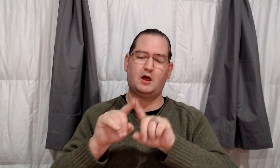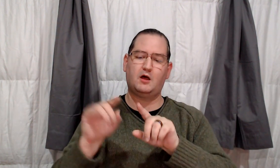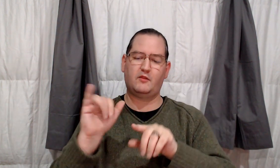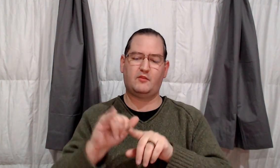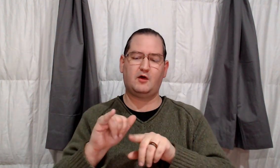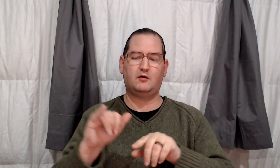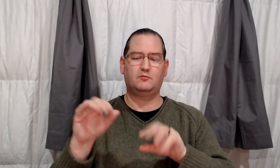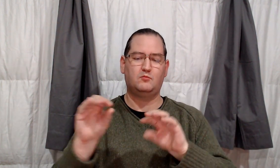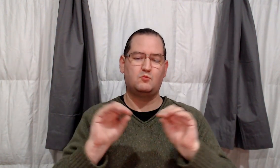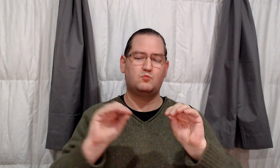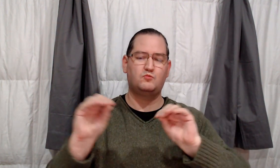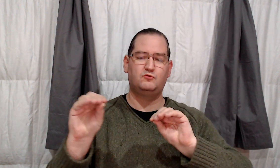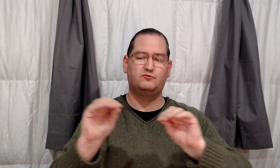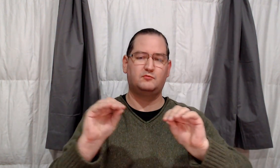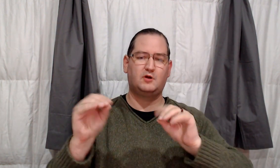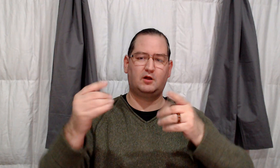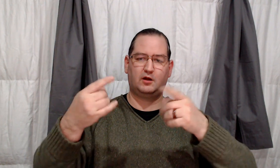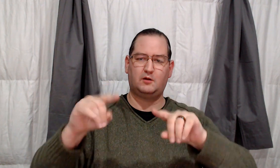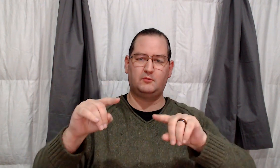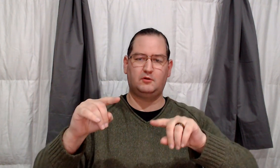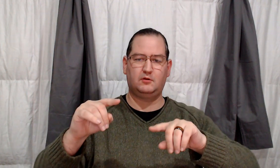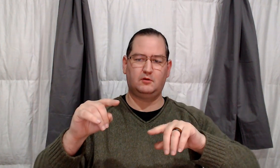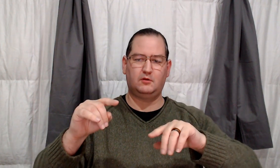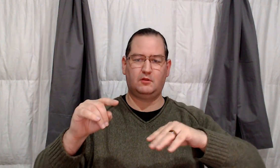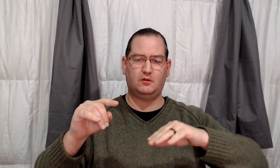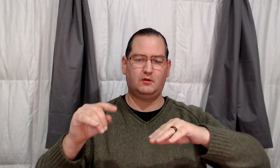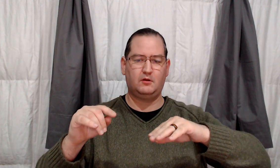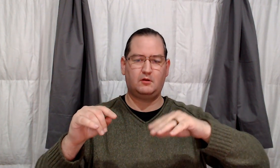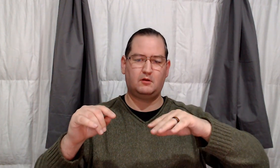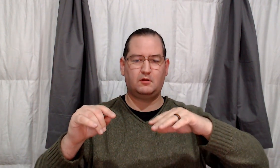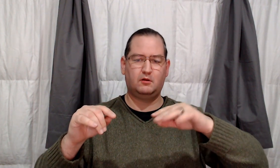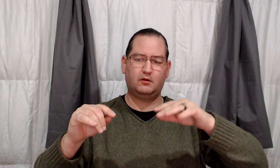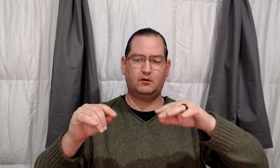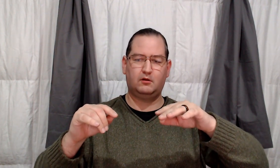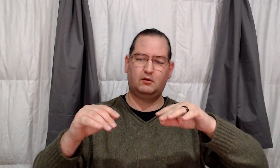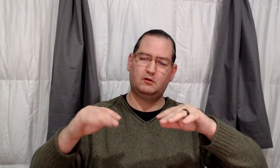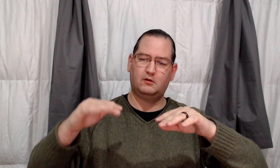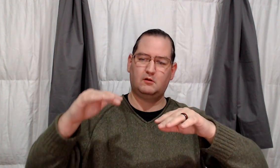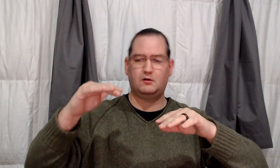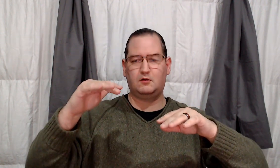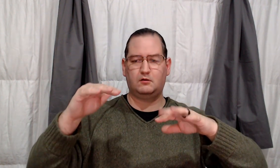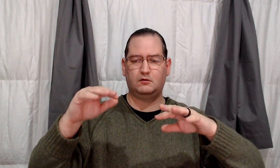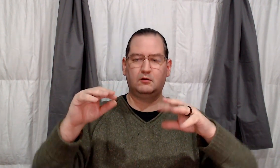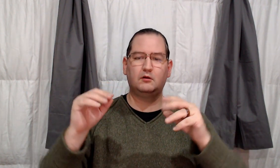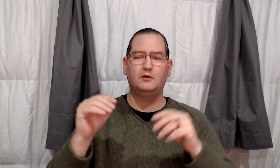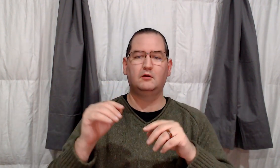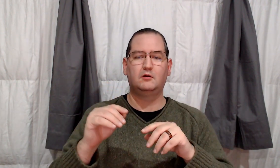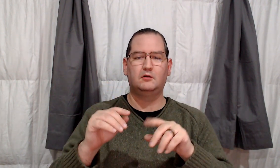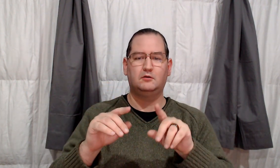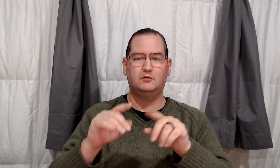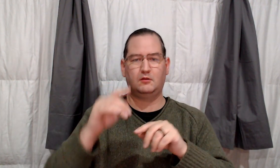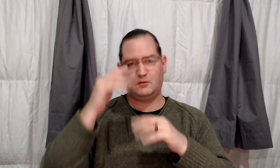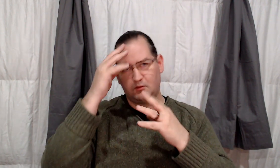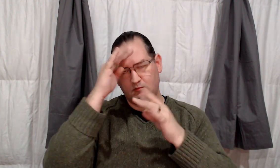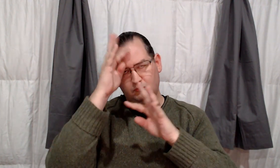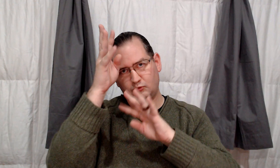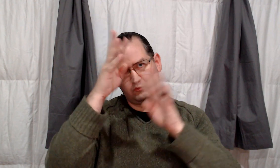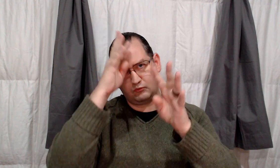moves toward those thoughts and ideas, images that